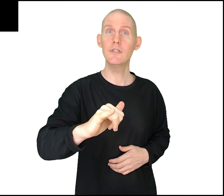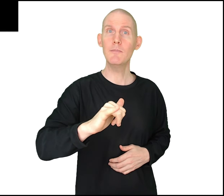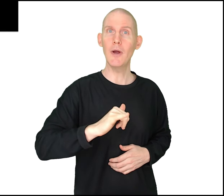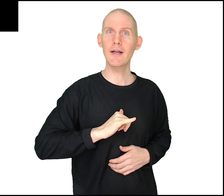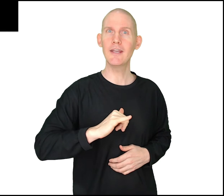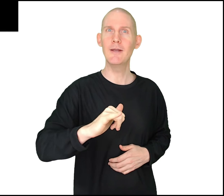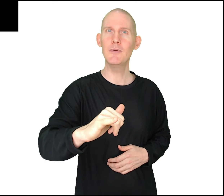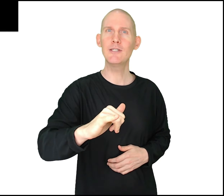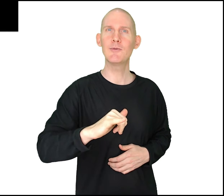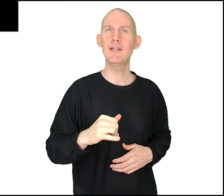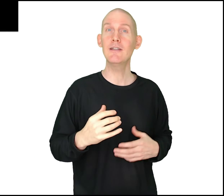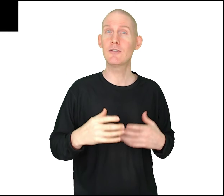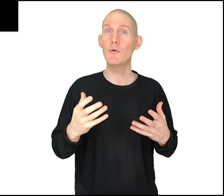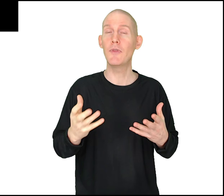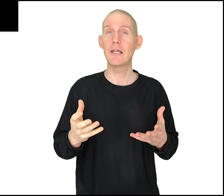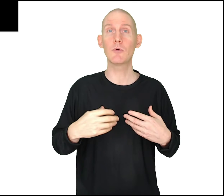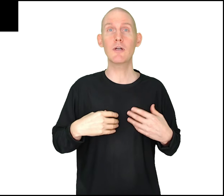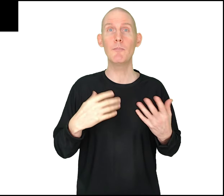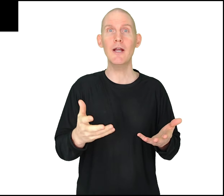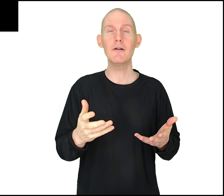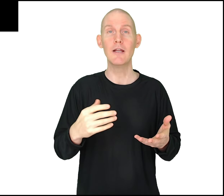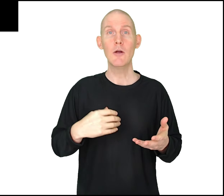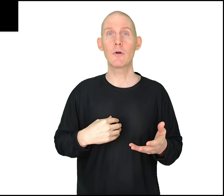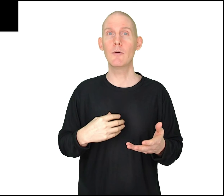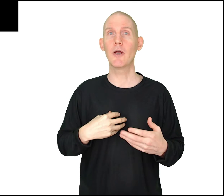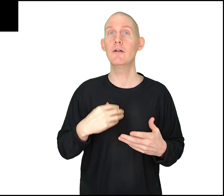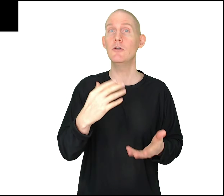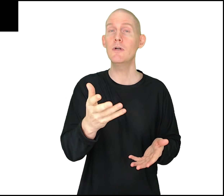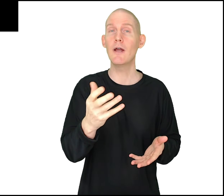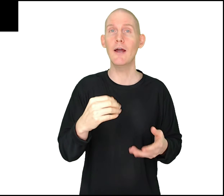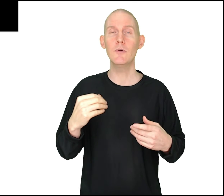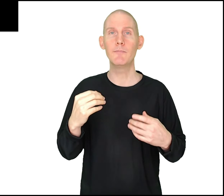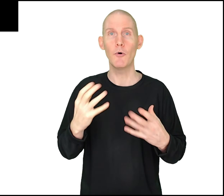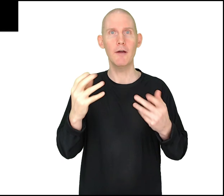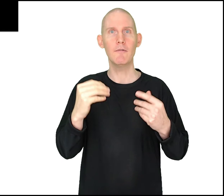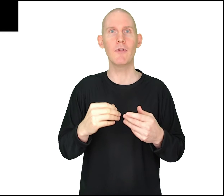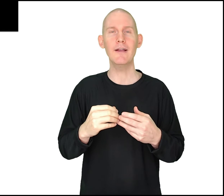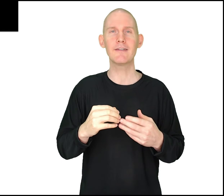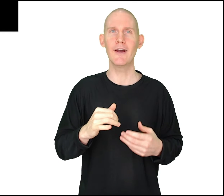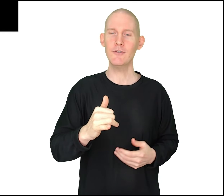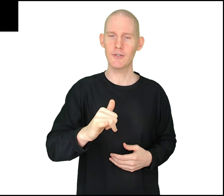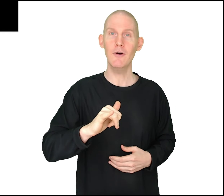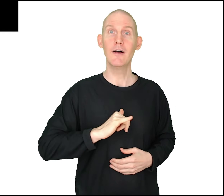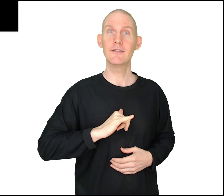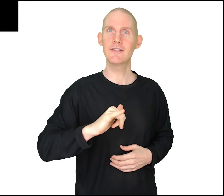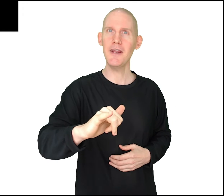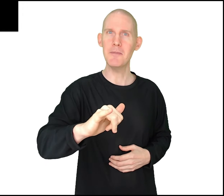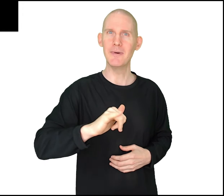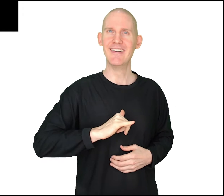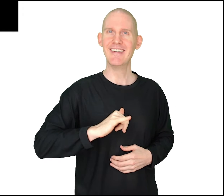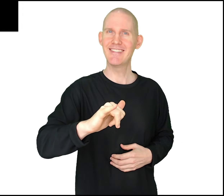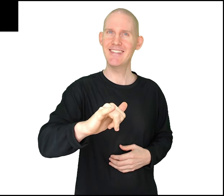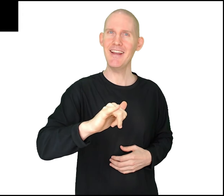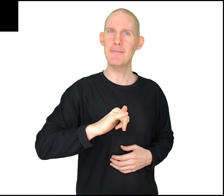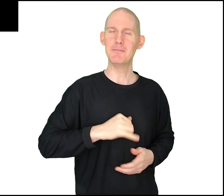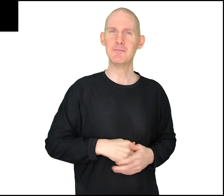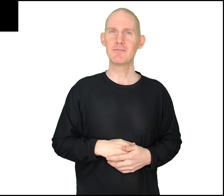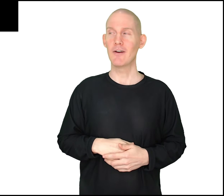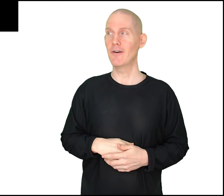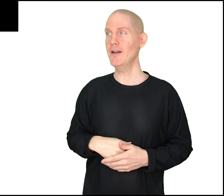back in between the 2 things we're comparing. We're comparing you and I. We both have a flat tire, so same. Same. Right? Over